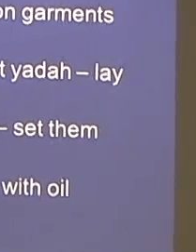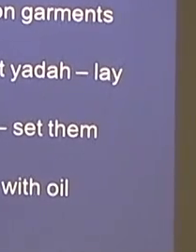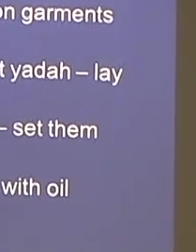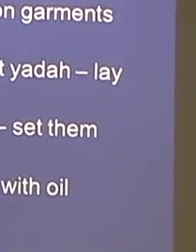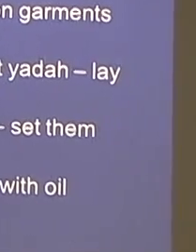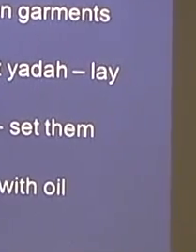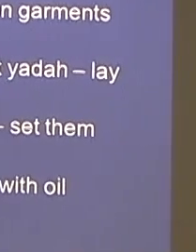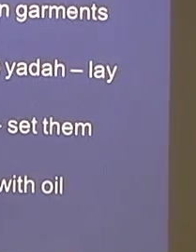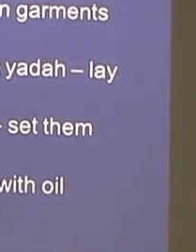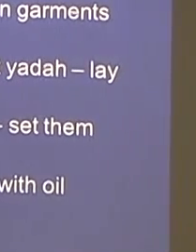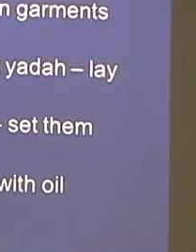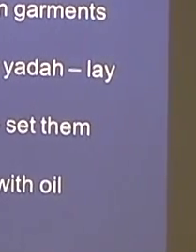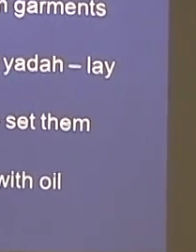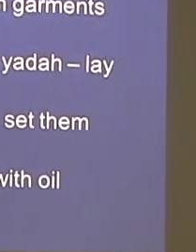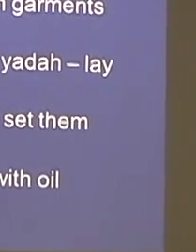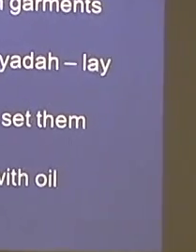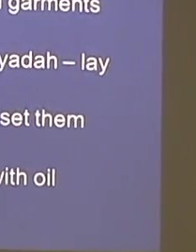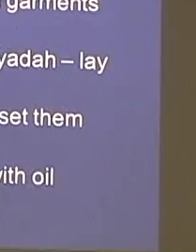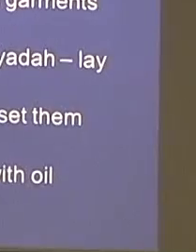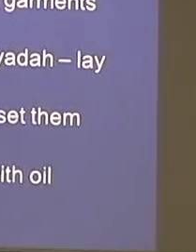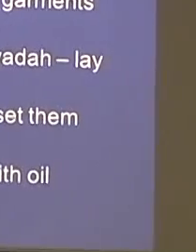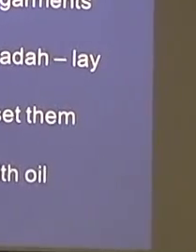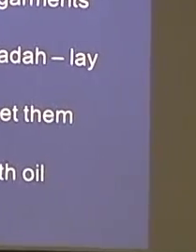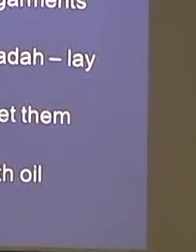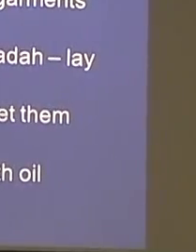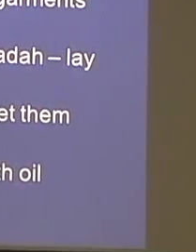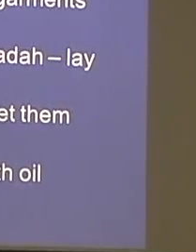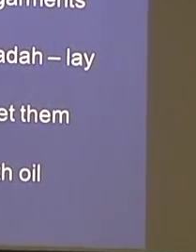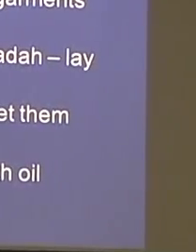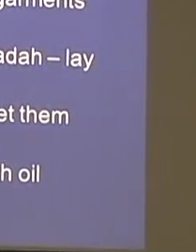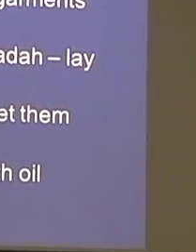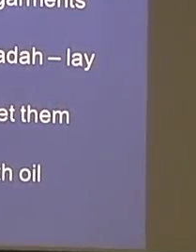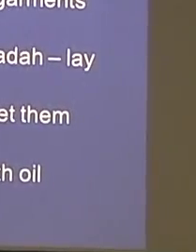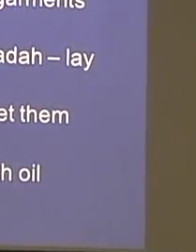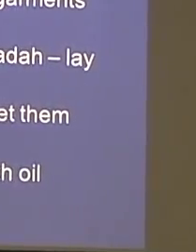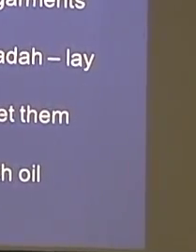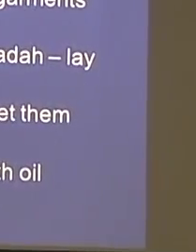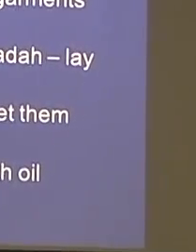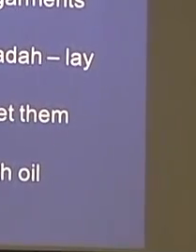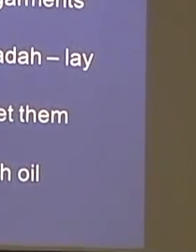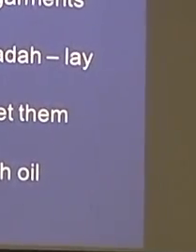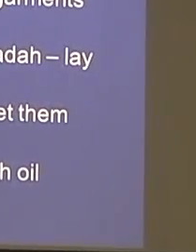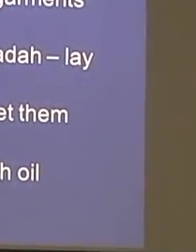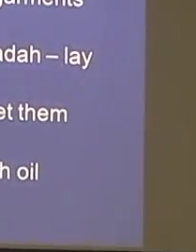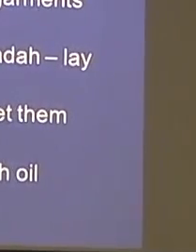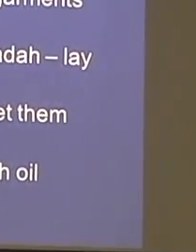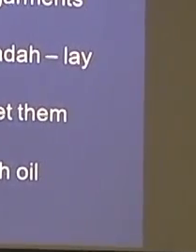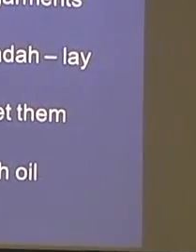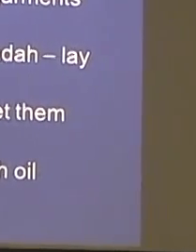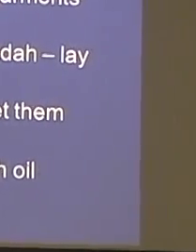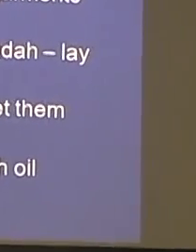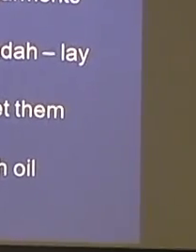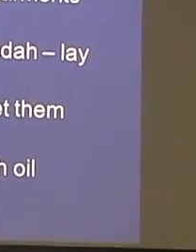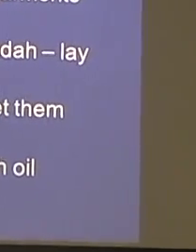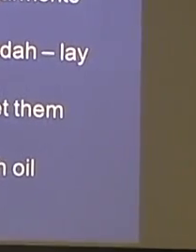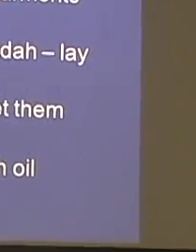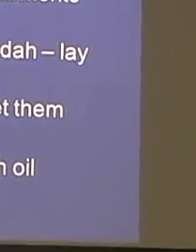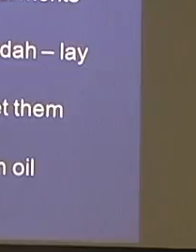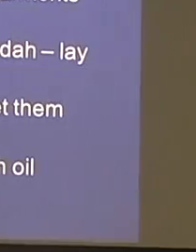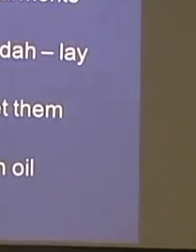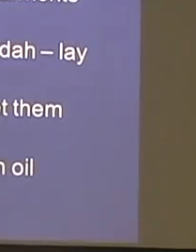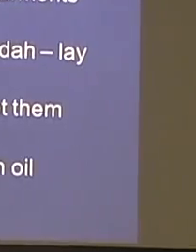this oil. And there's also, interestingly, a prohibition against using this anointing oil in any other way other than